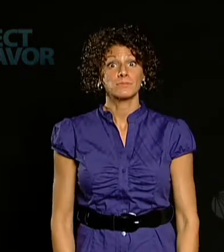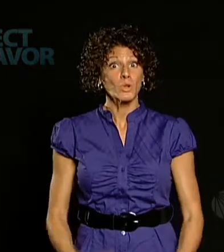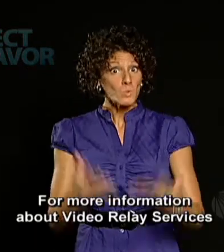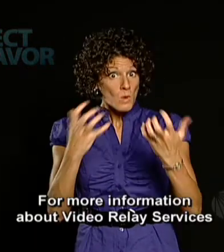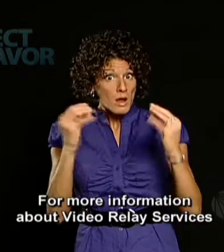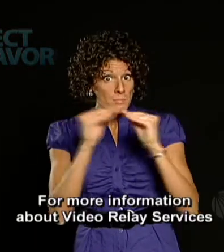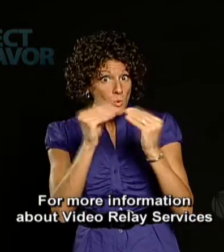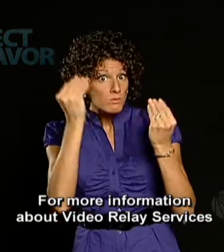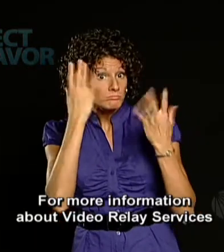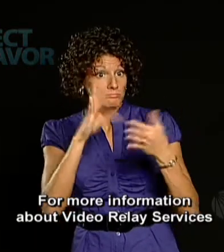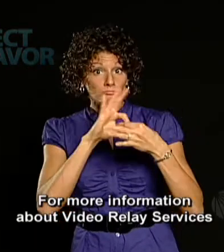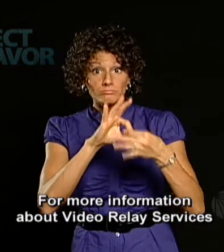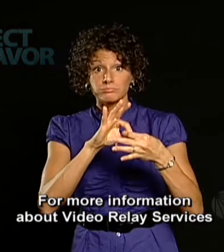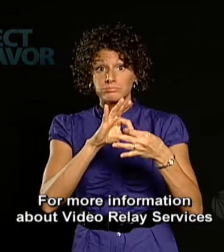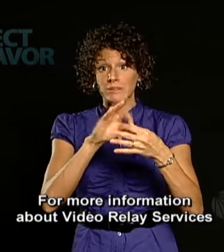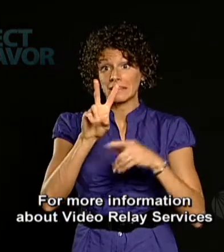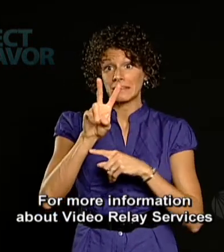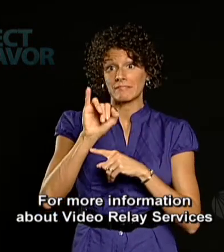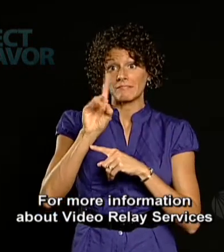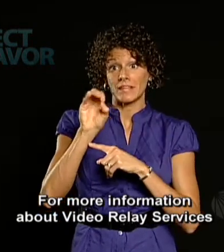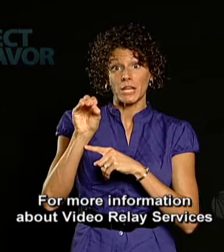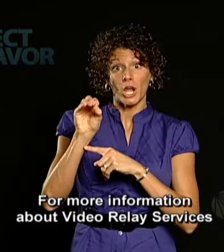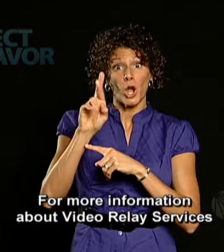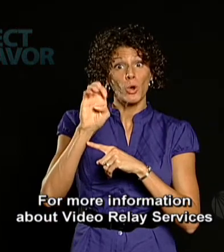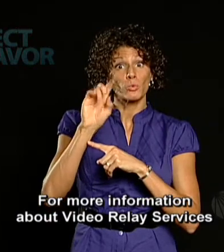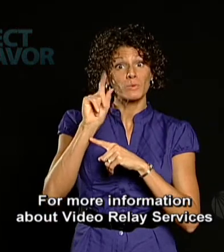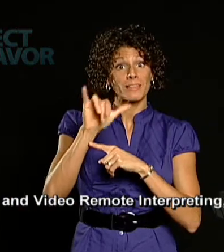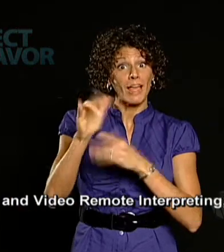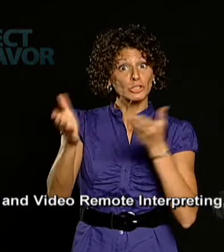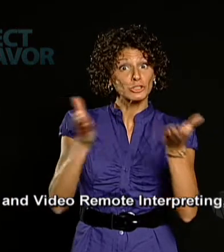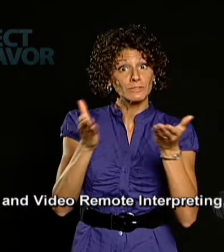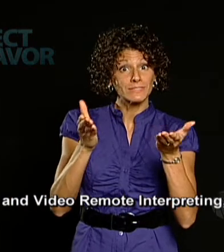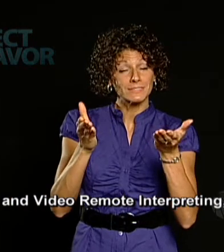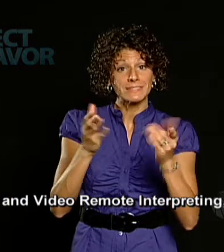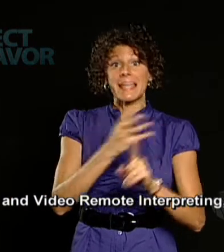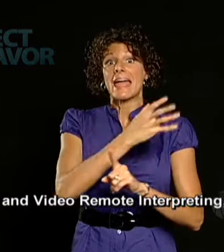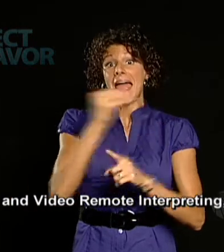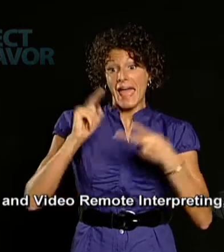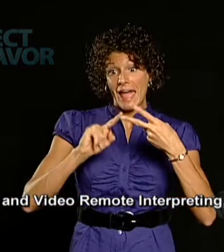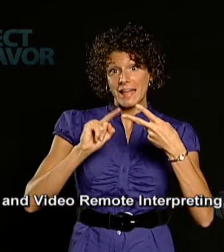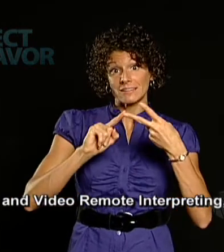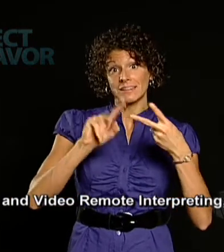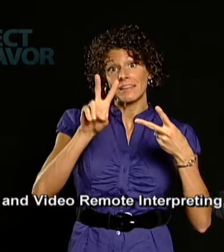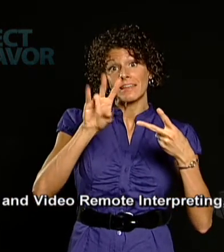For more information about video relay services and video remote interpreting,